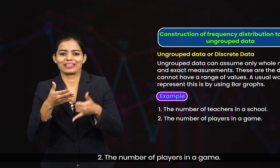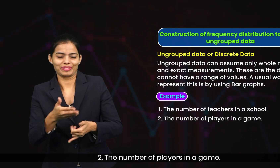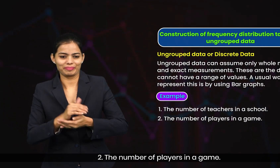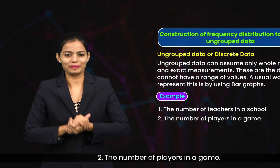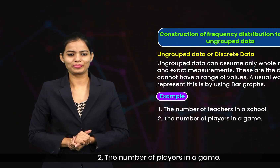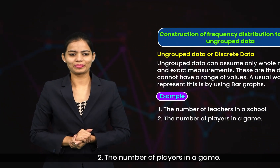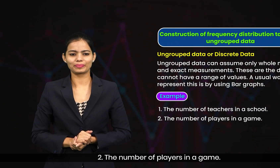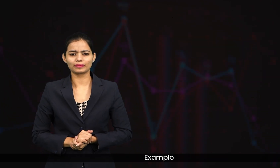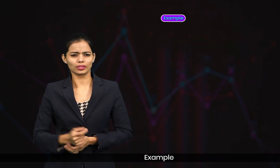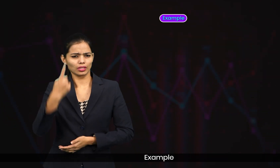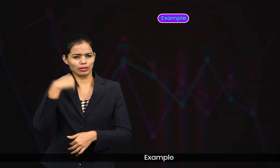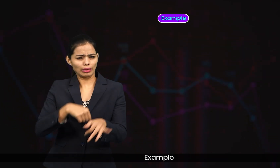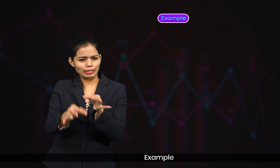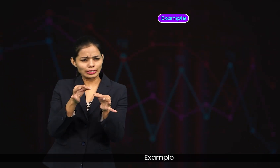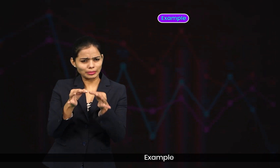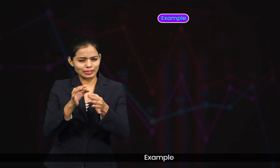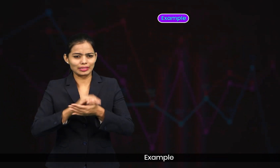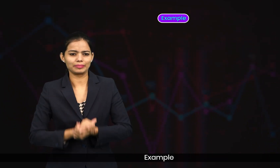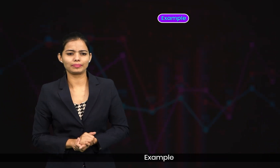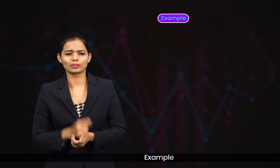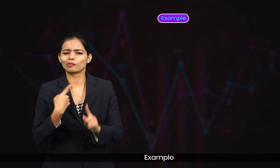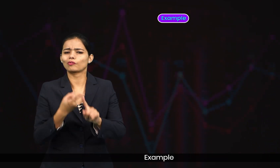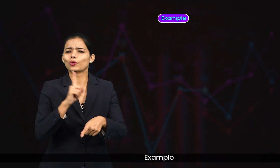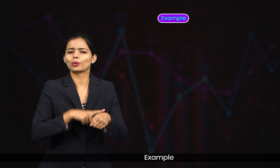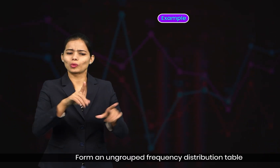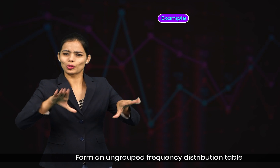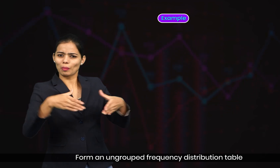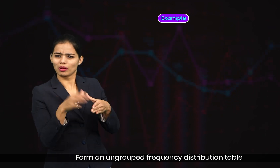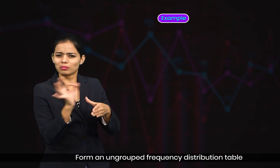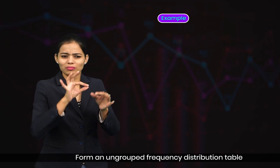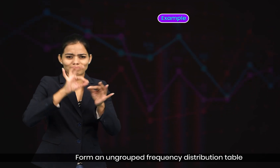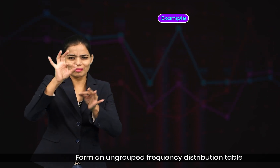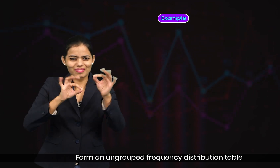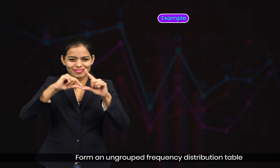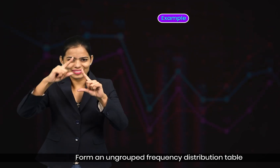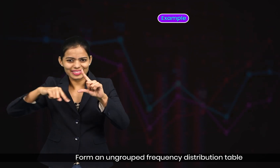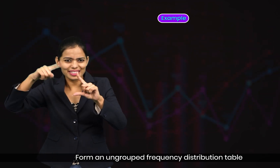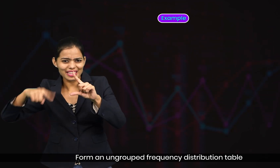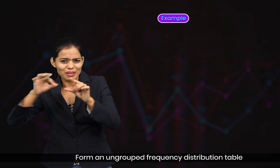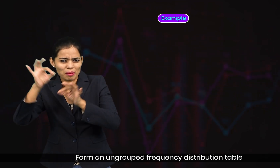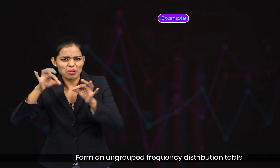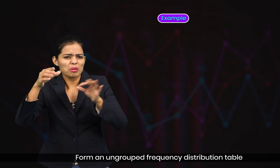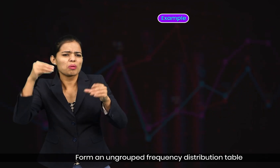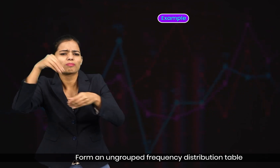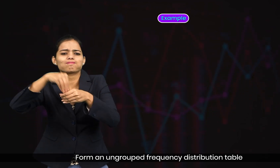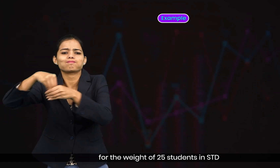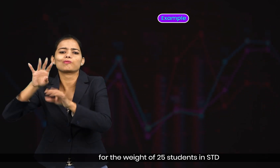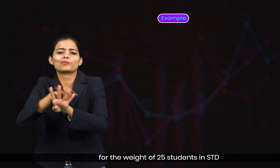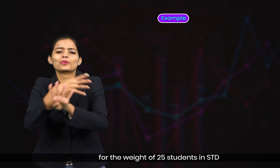Example: form an ungrouped frequency distribution table for the weight